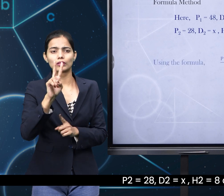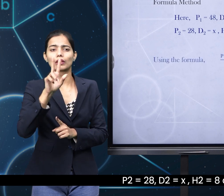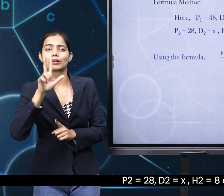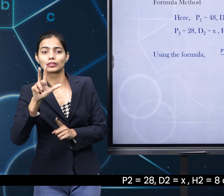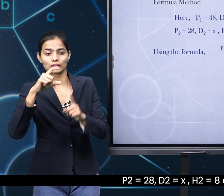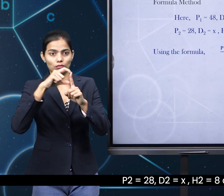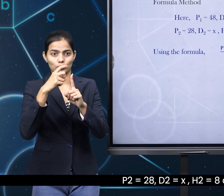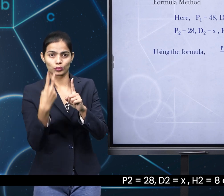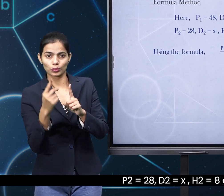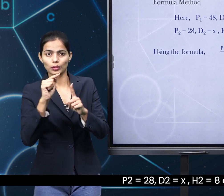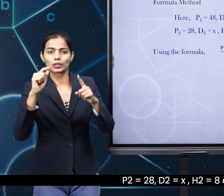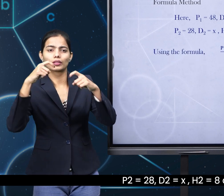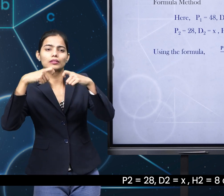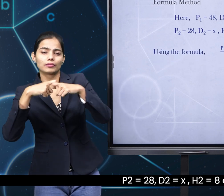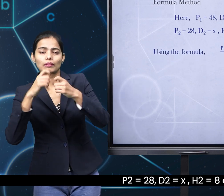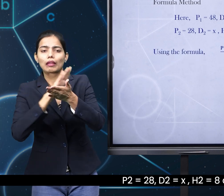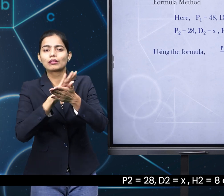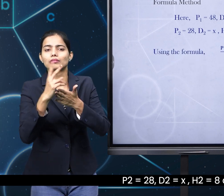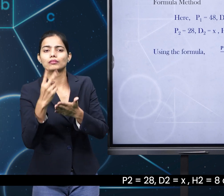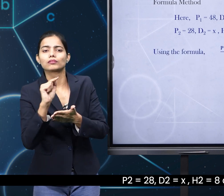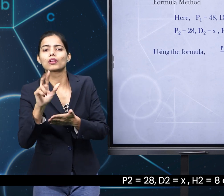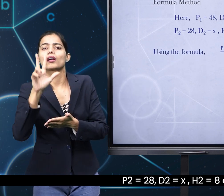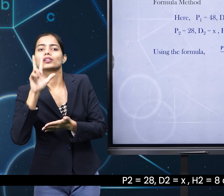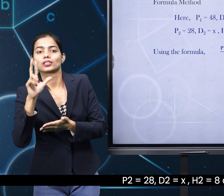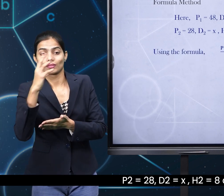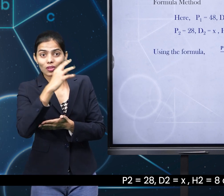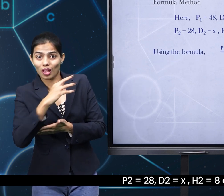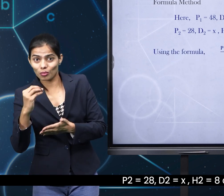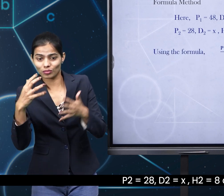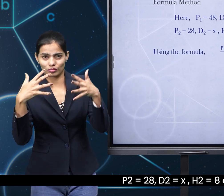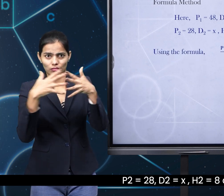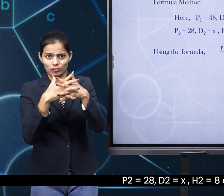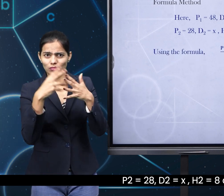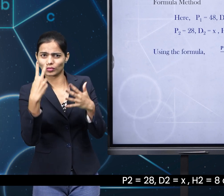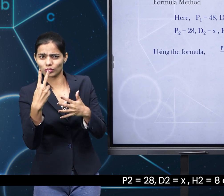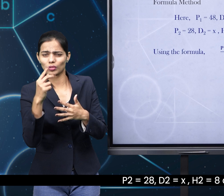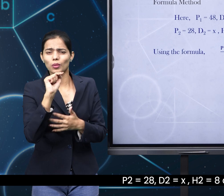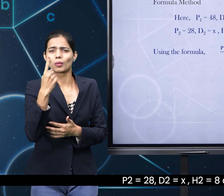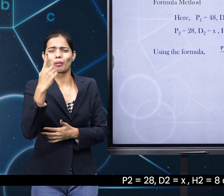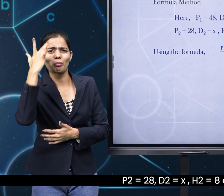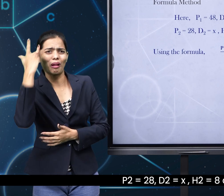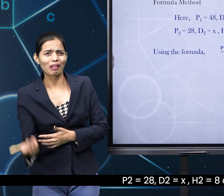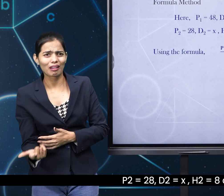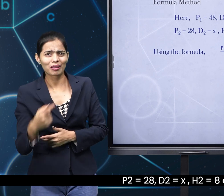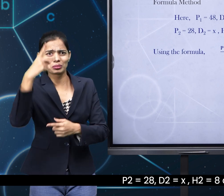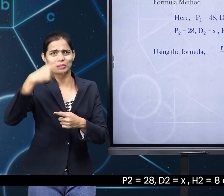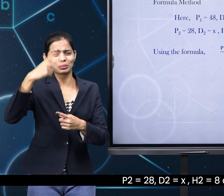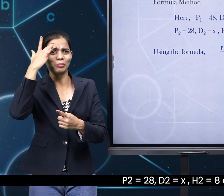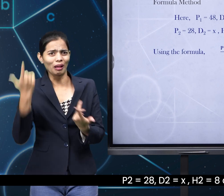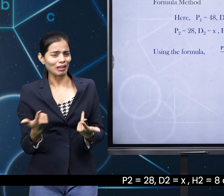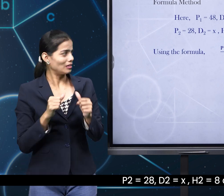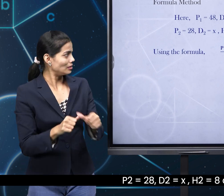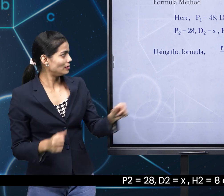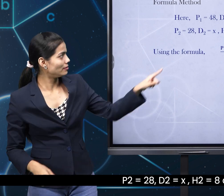P2 is equal to 28, D2 is equal to x, H2 is equal to 8 and W2 is equal to 1.